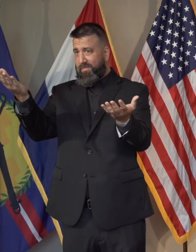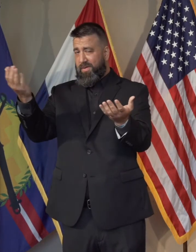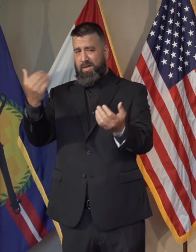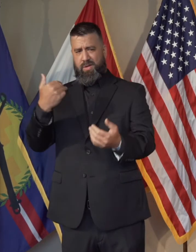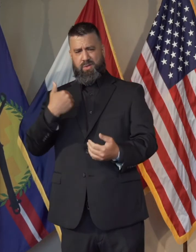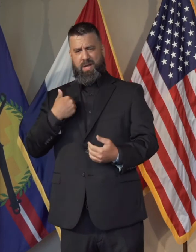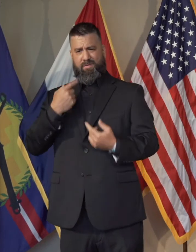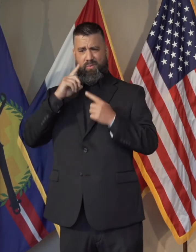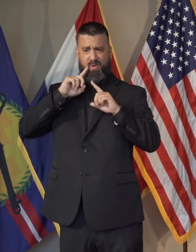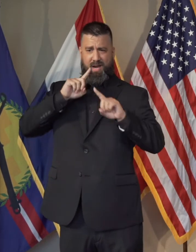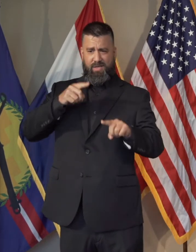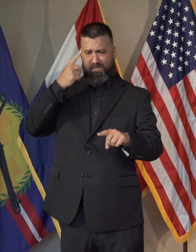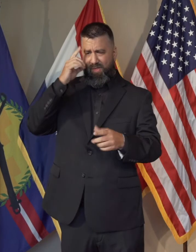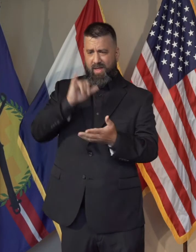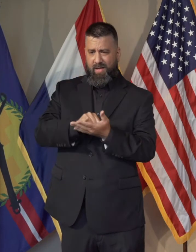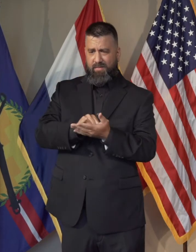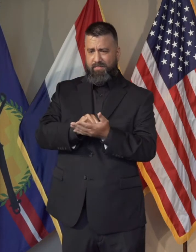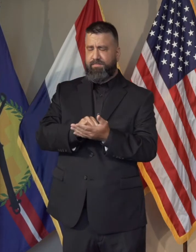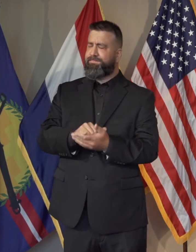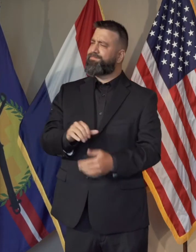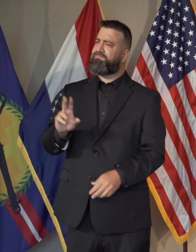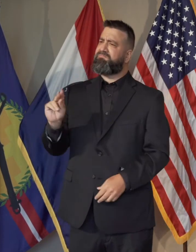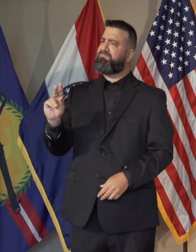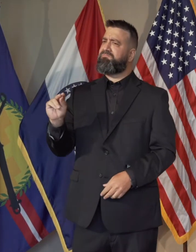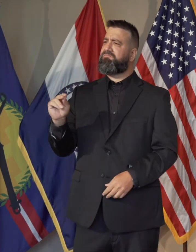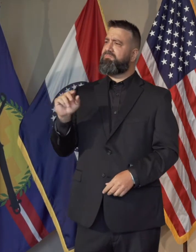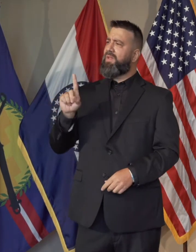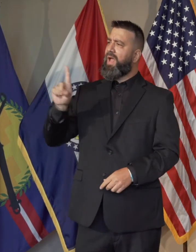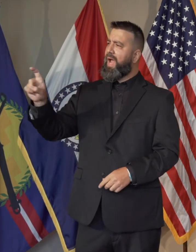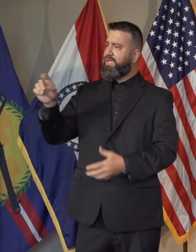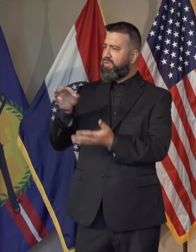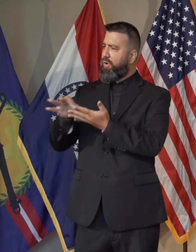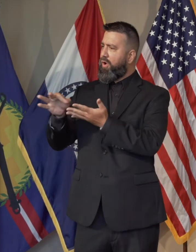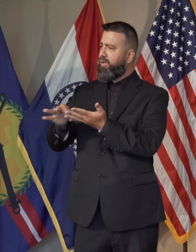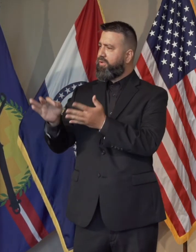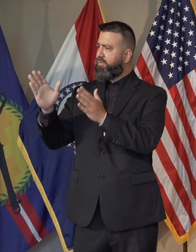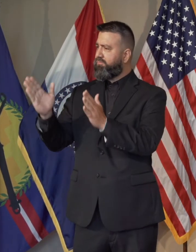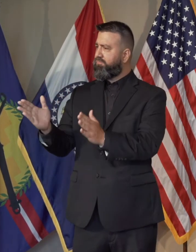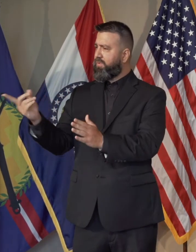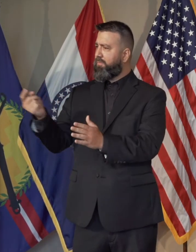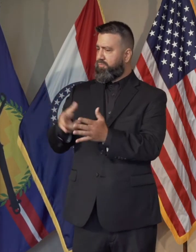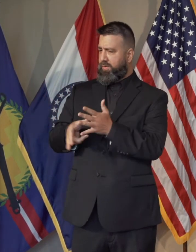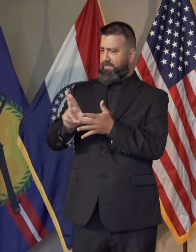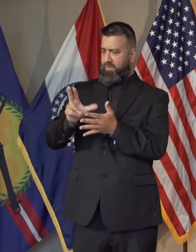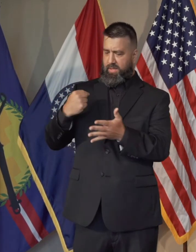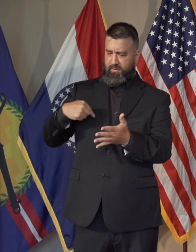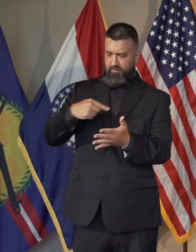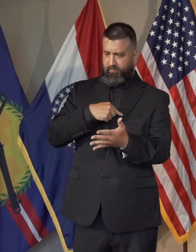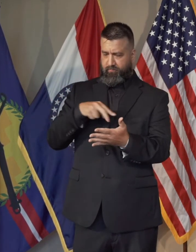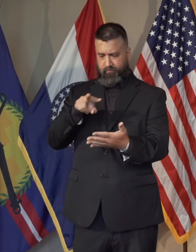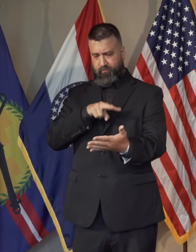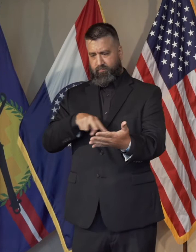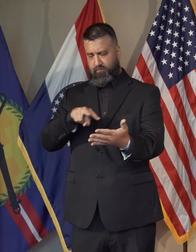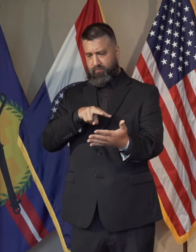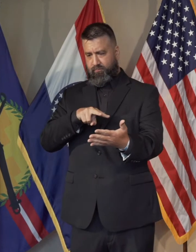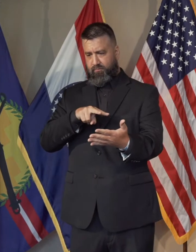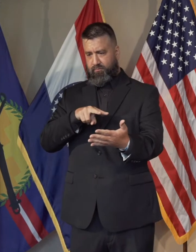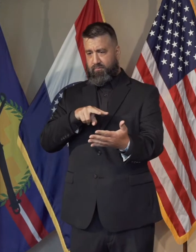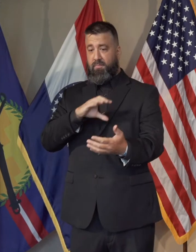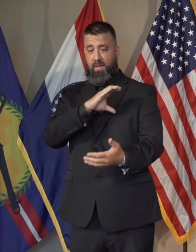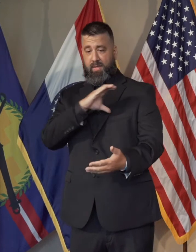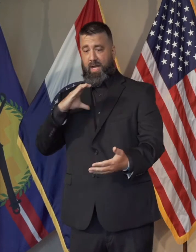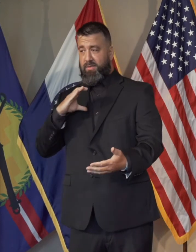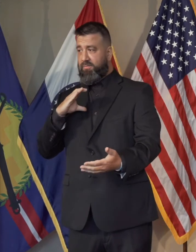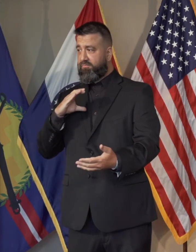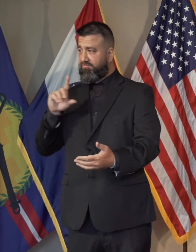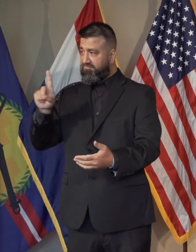with your? No, I asked the auditor to come and review us, and the county council asked the auditor